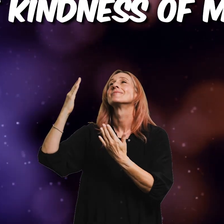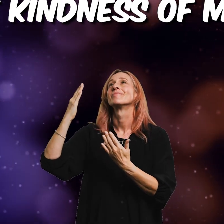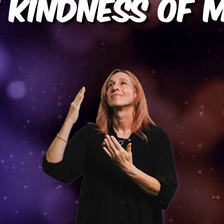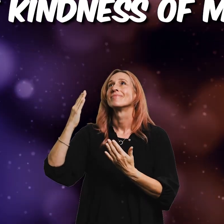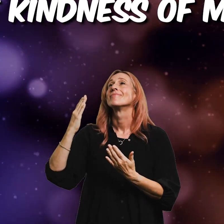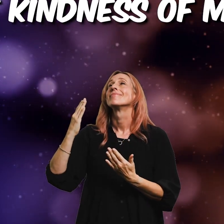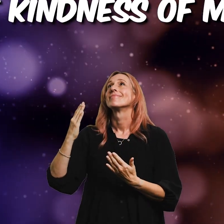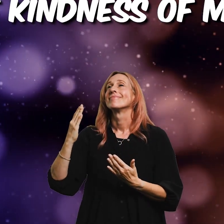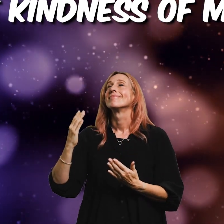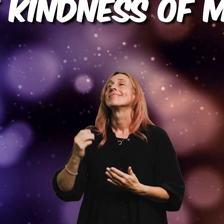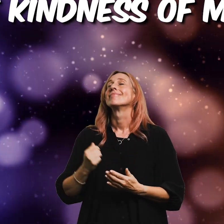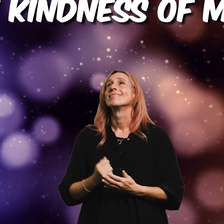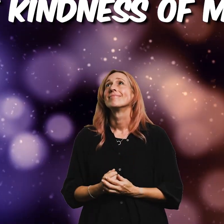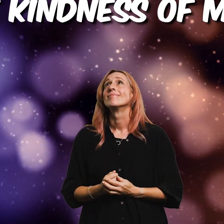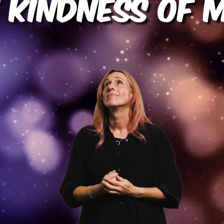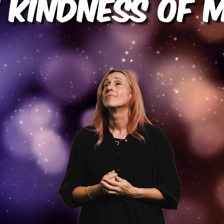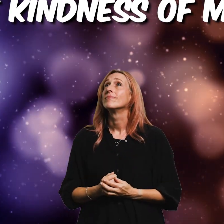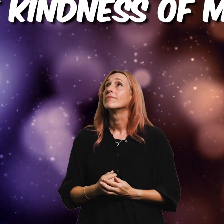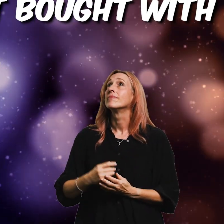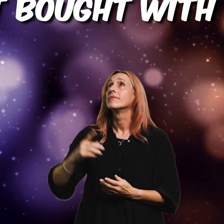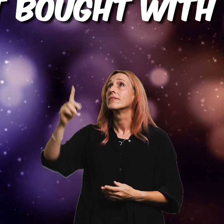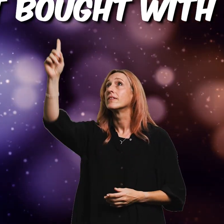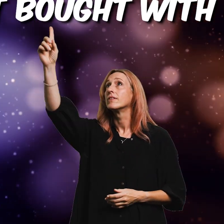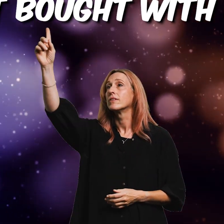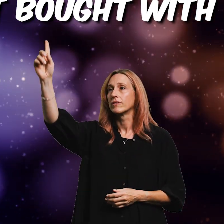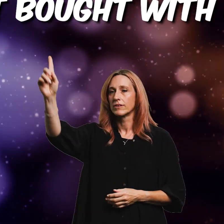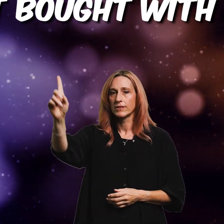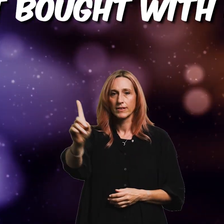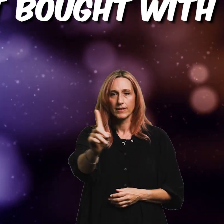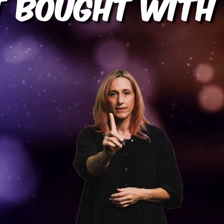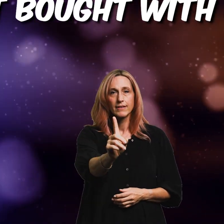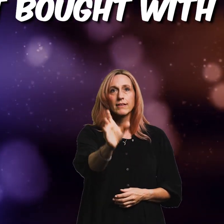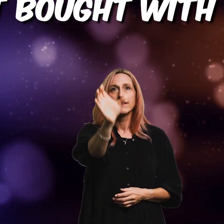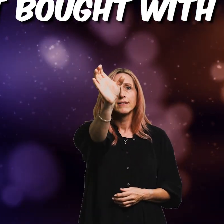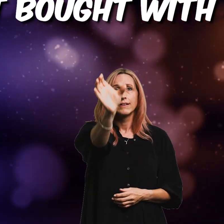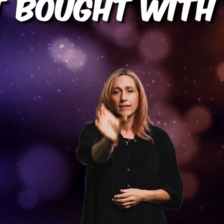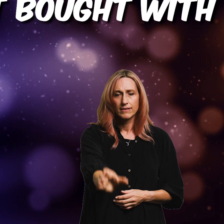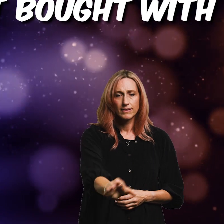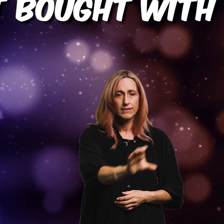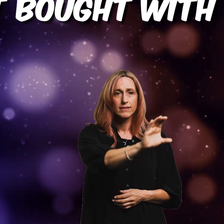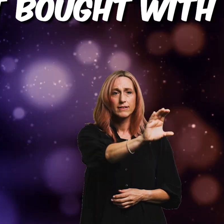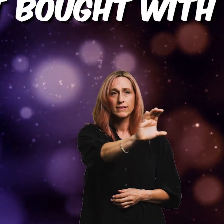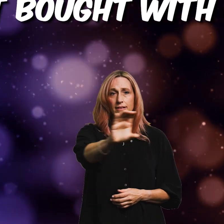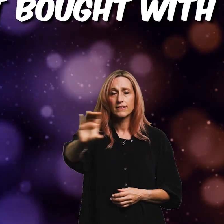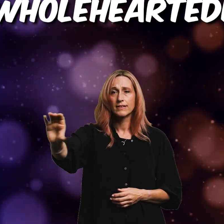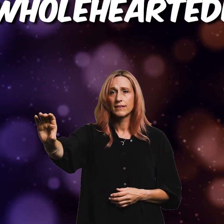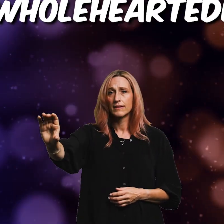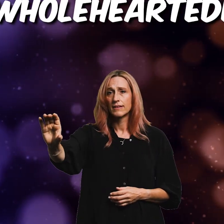Bought with blood.